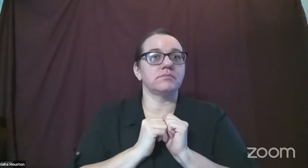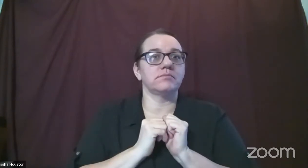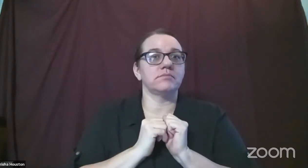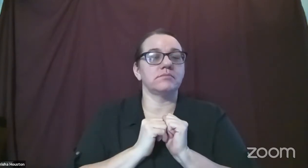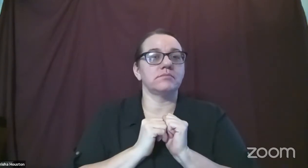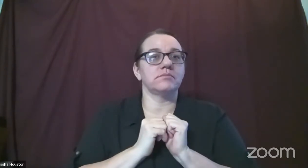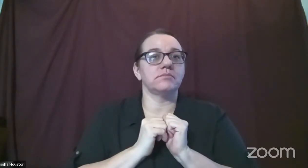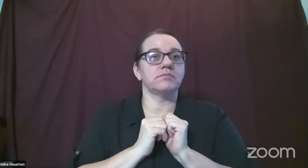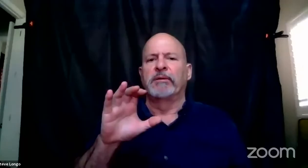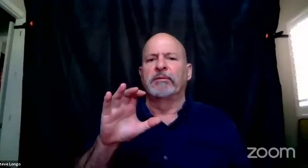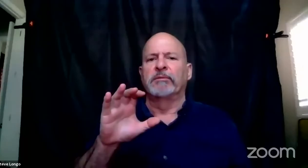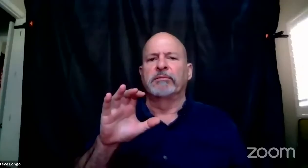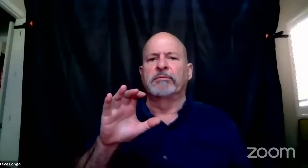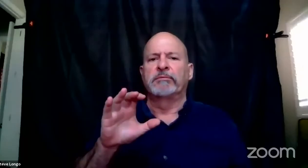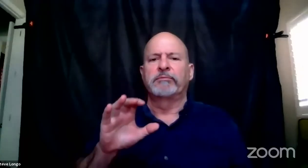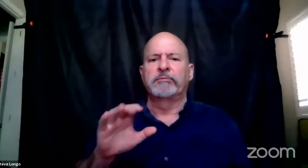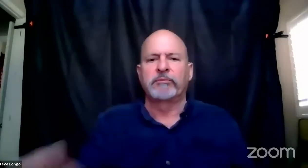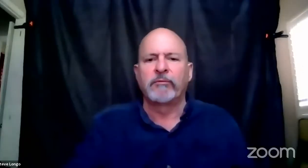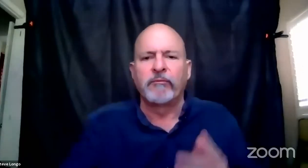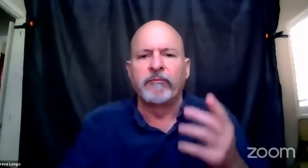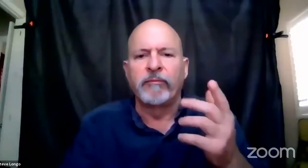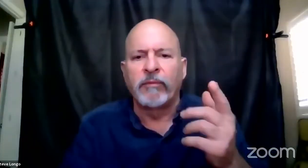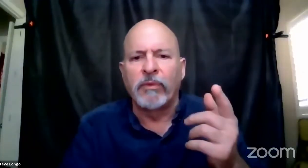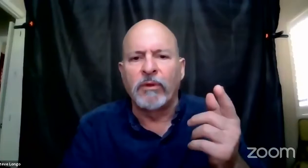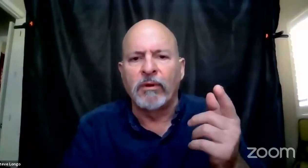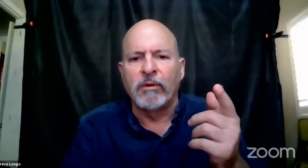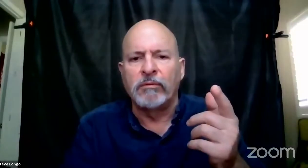end. This is Steve. Let's do that.